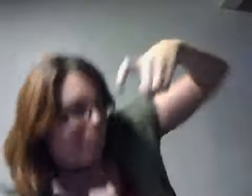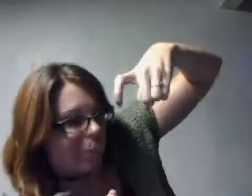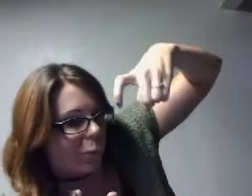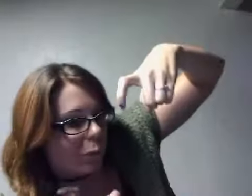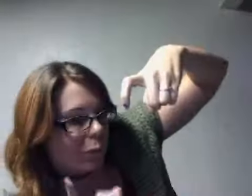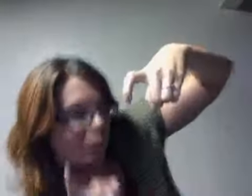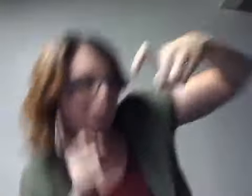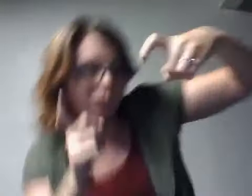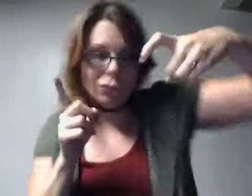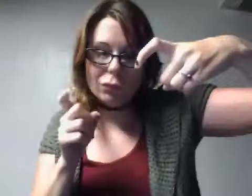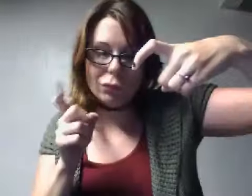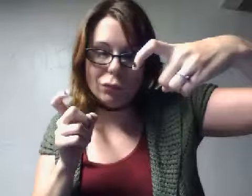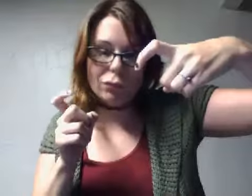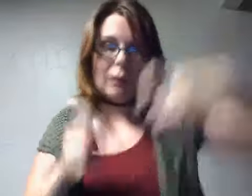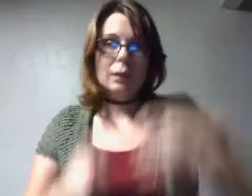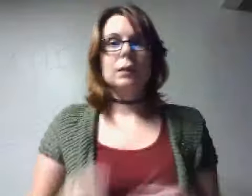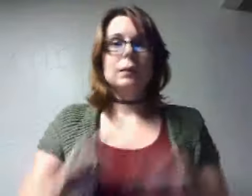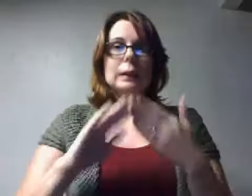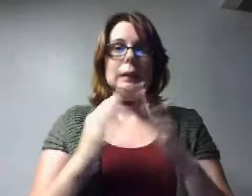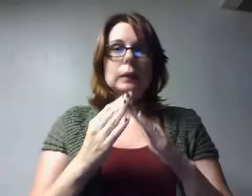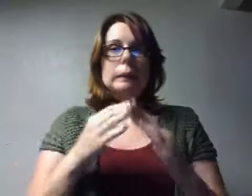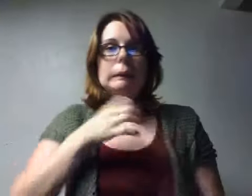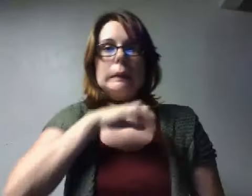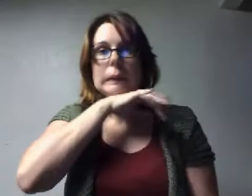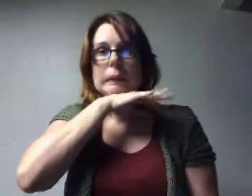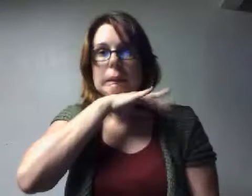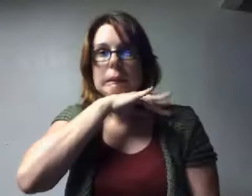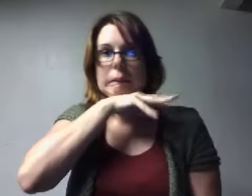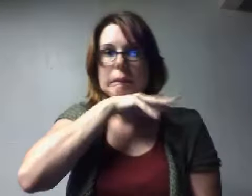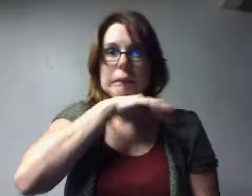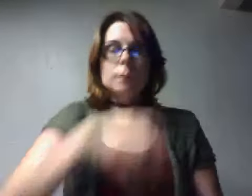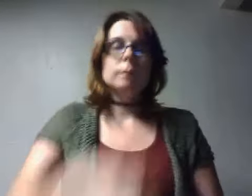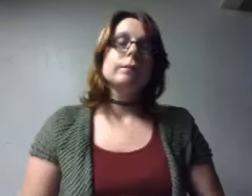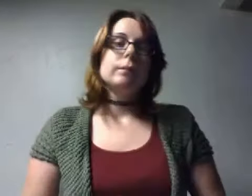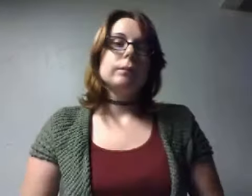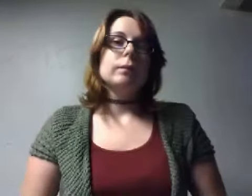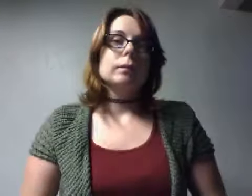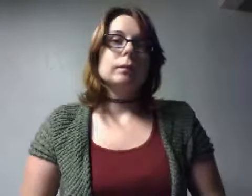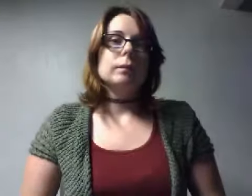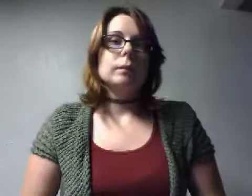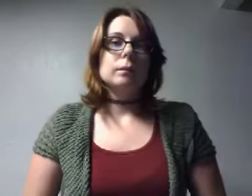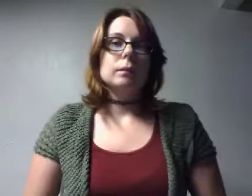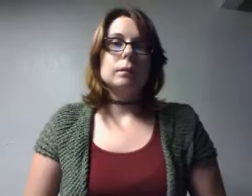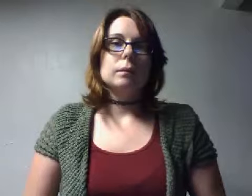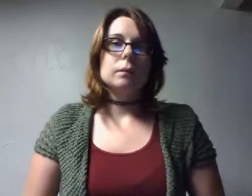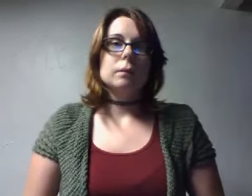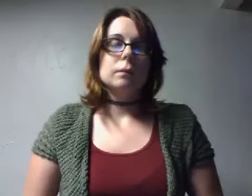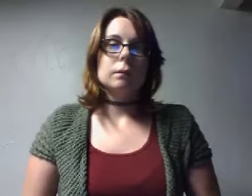city. So that was my first exposure to doing a series, and I liked that series. I liked the photographs